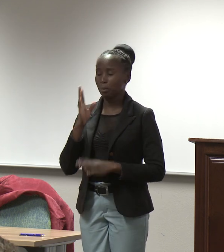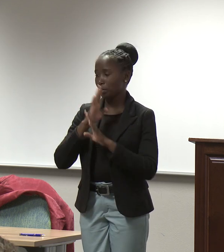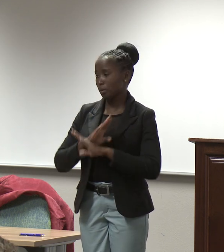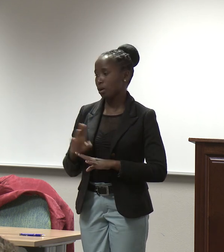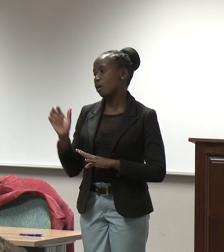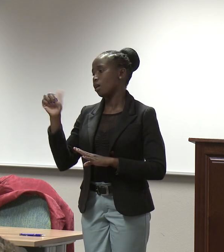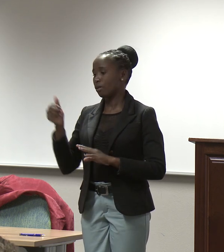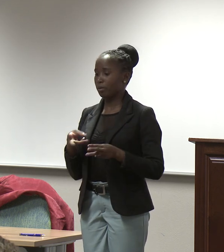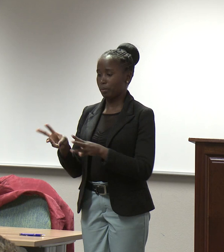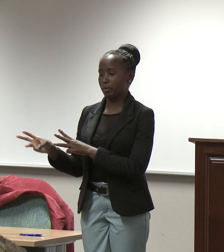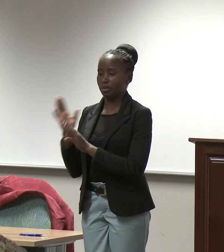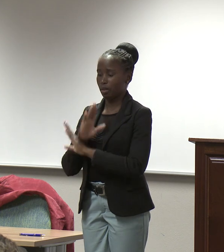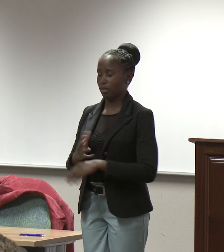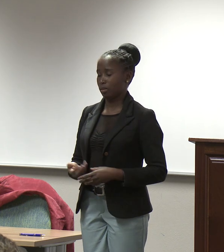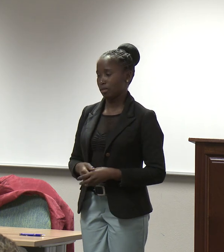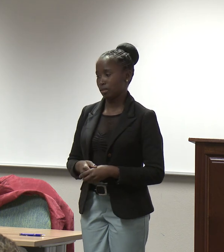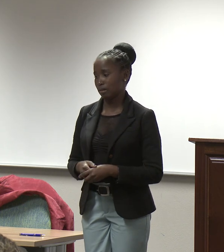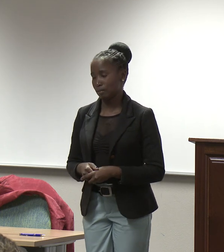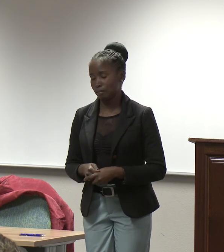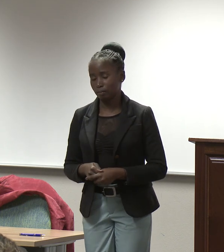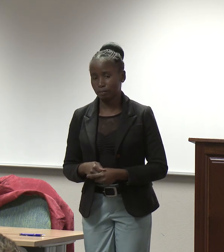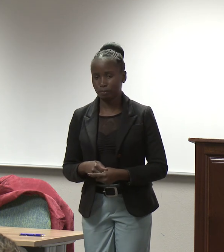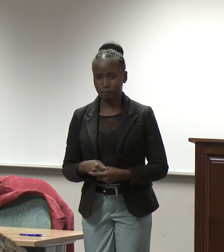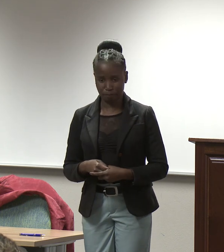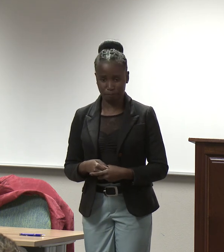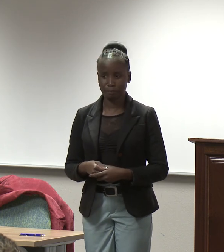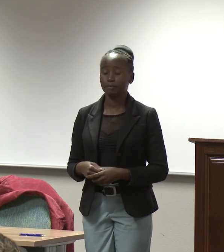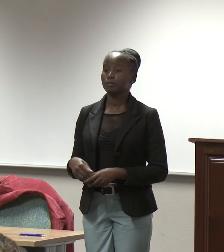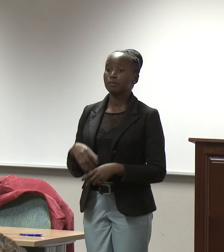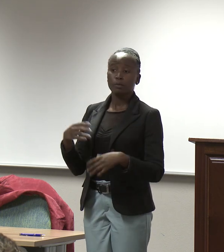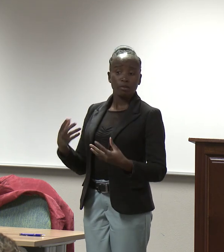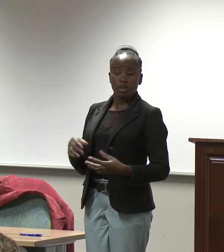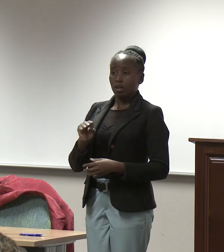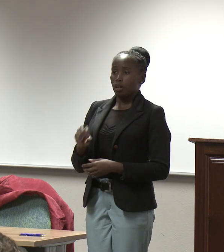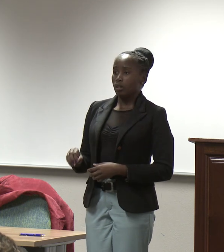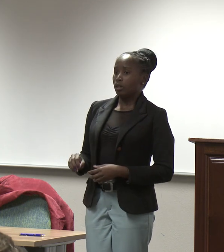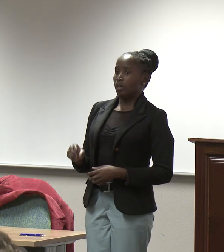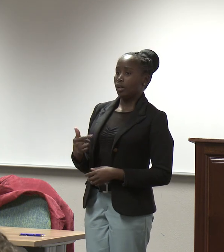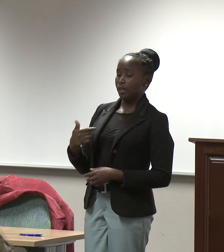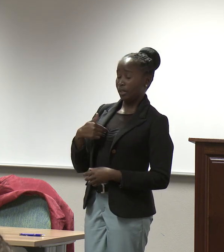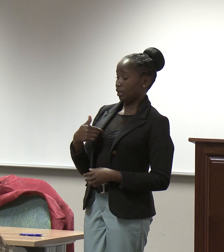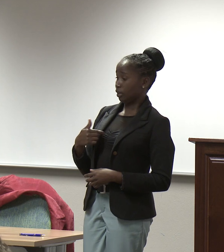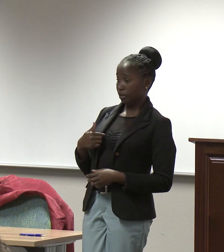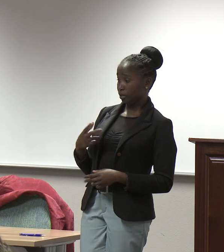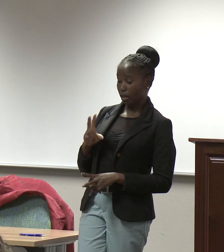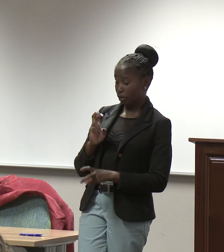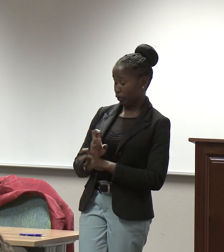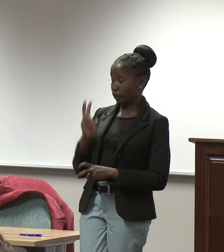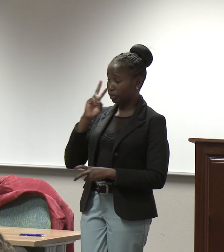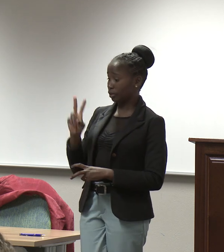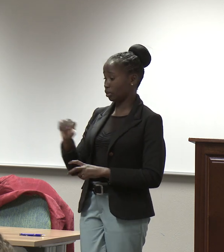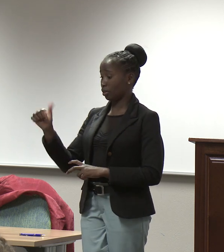And that's why the extreme right is also rising in Europe. So I refuse not to see alternatives, but